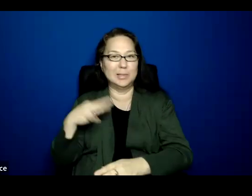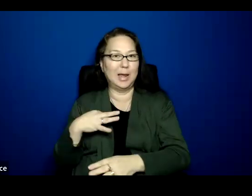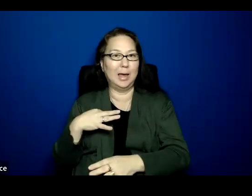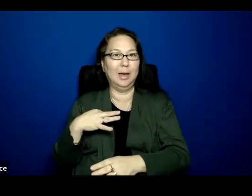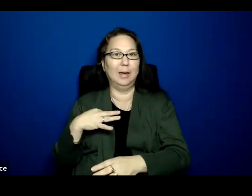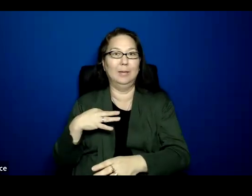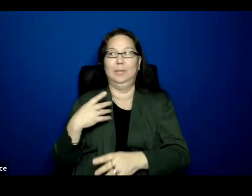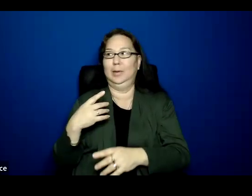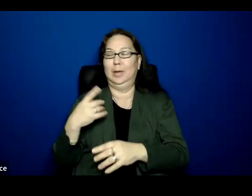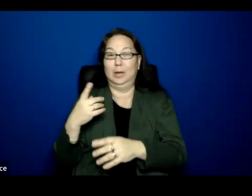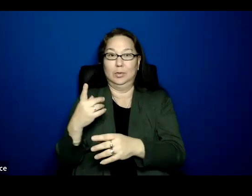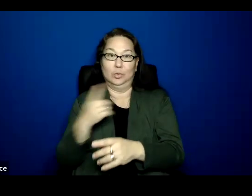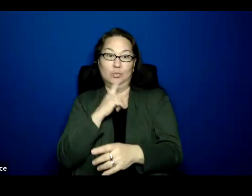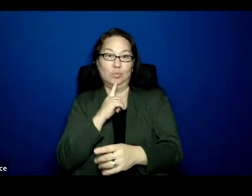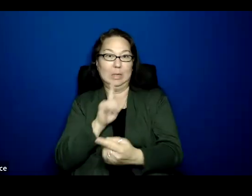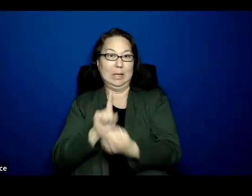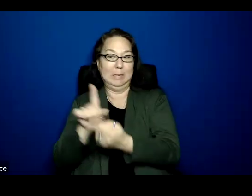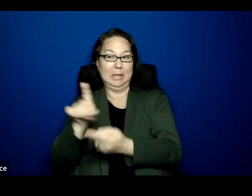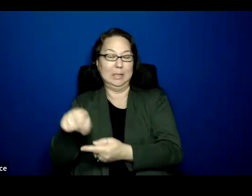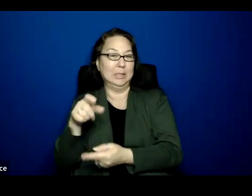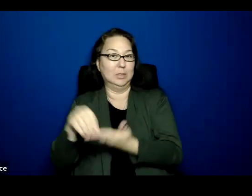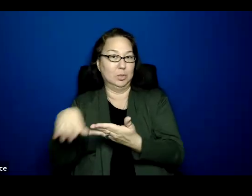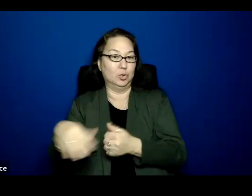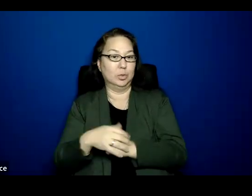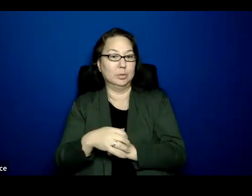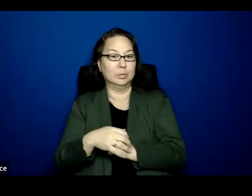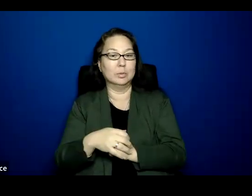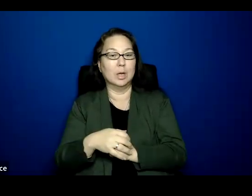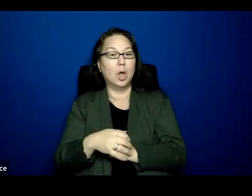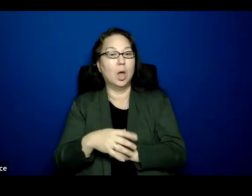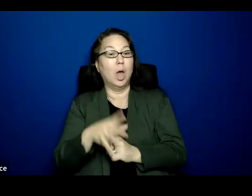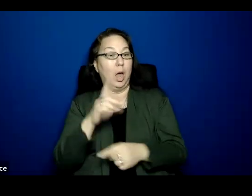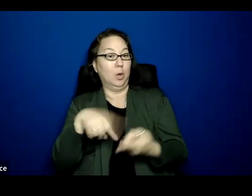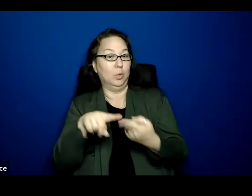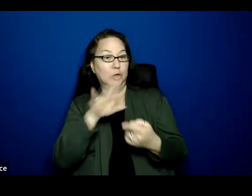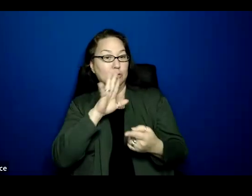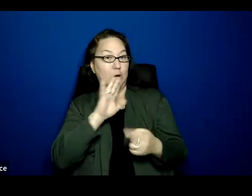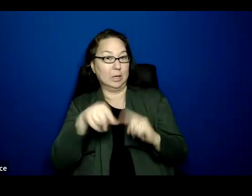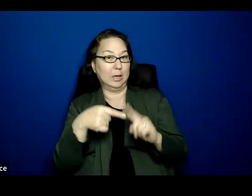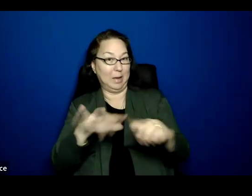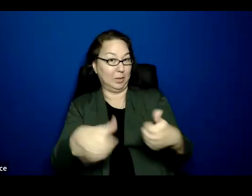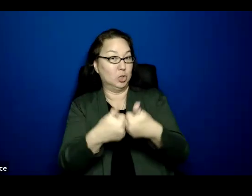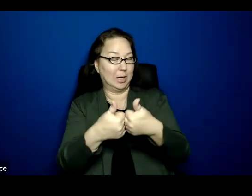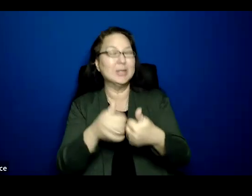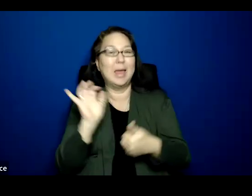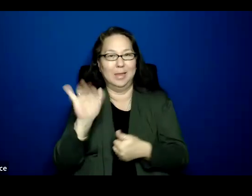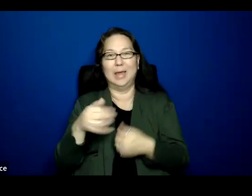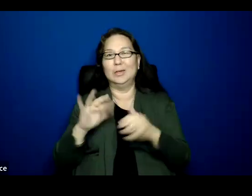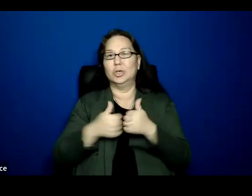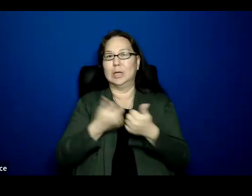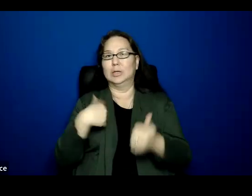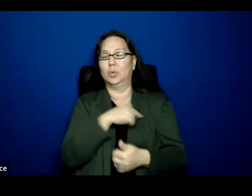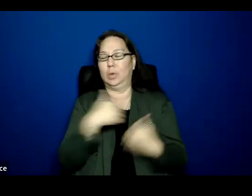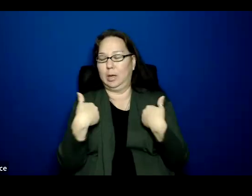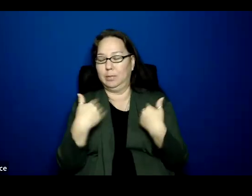So we're working closely with our school leaders, and those are some that, when you talk about challenges, those are some of the challenges that we're having. Because we